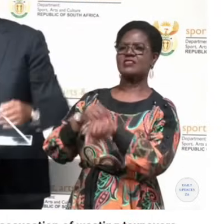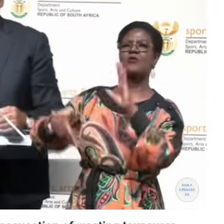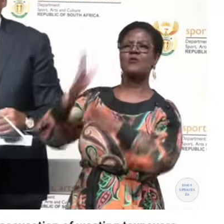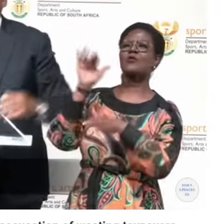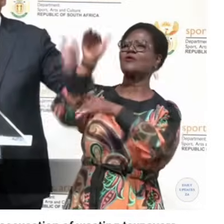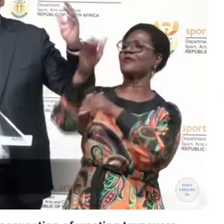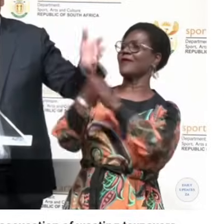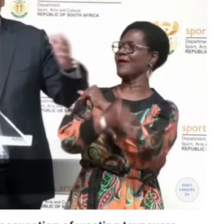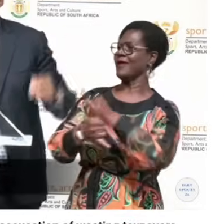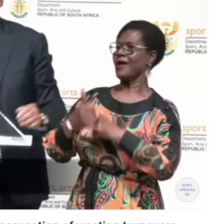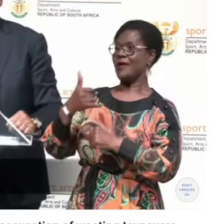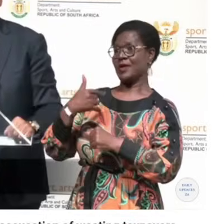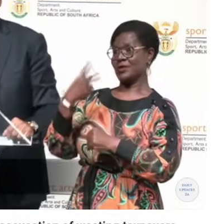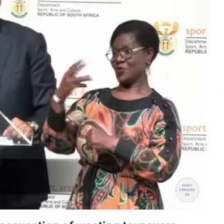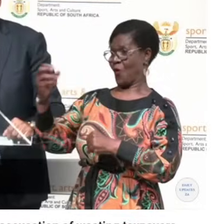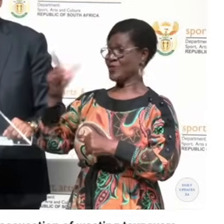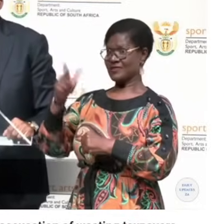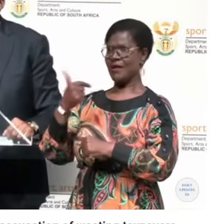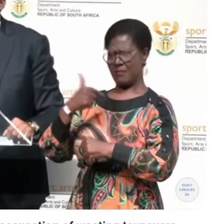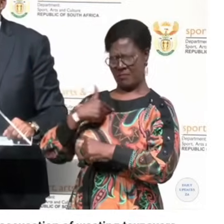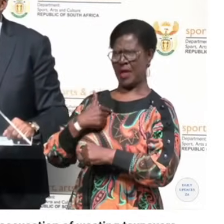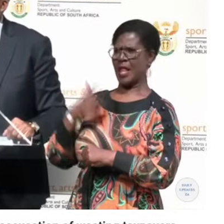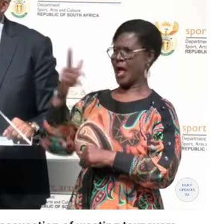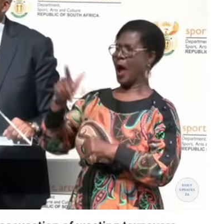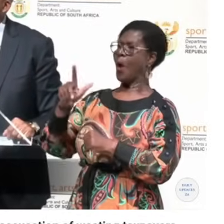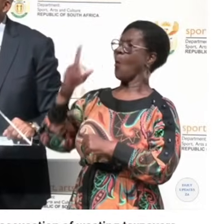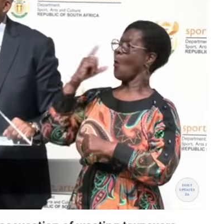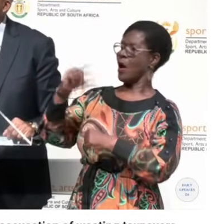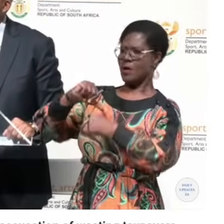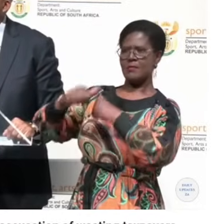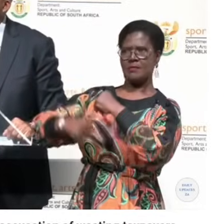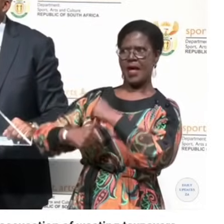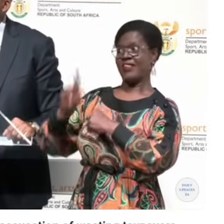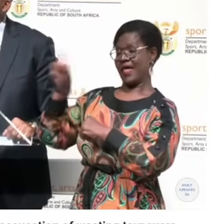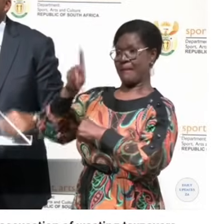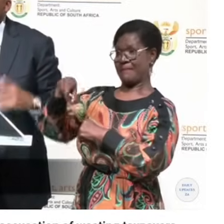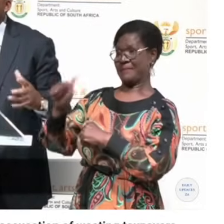2007, I stayed for a month in Paris to watch the Rugby World Cup.